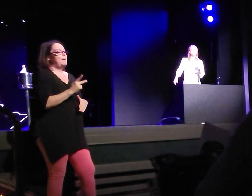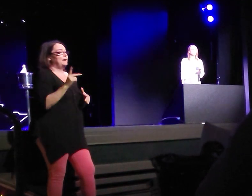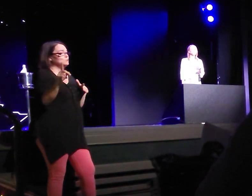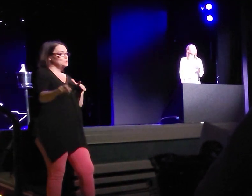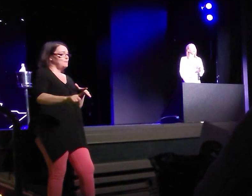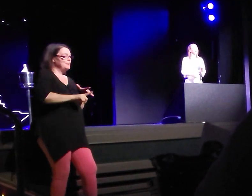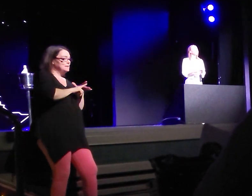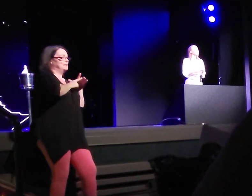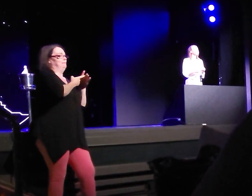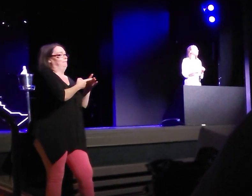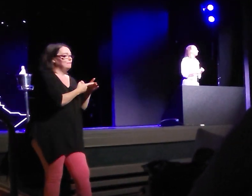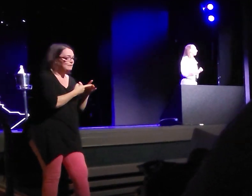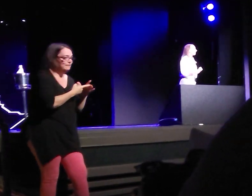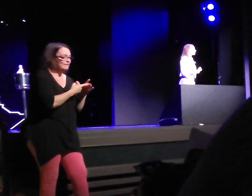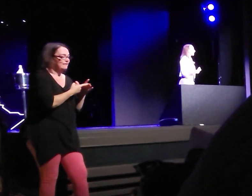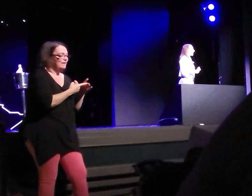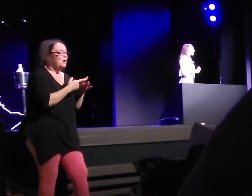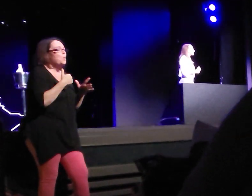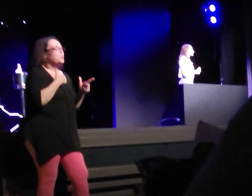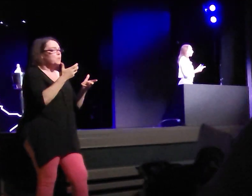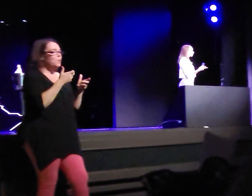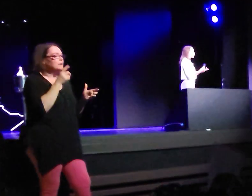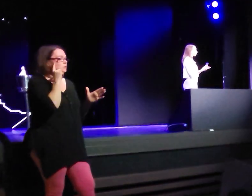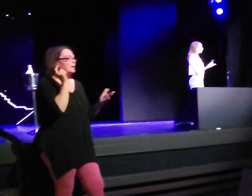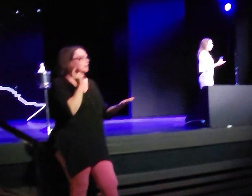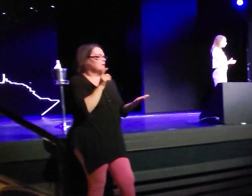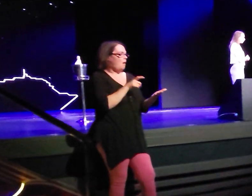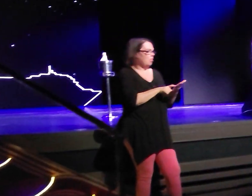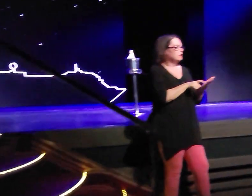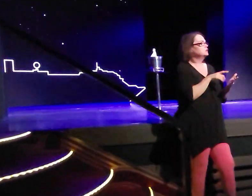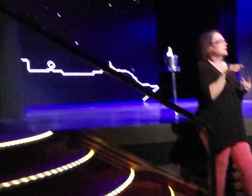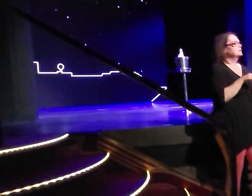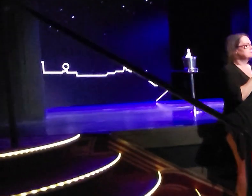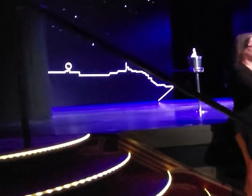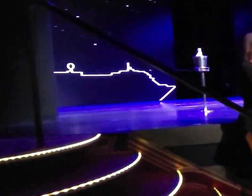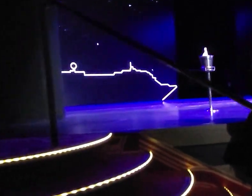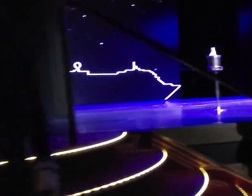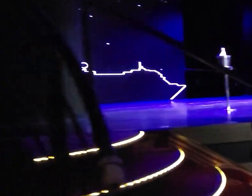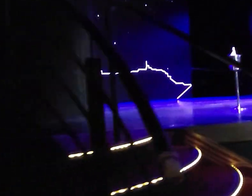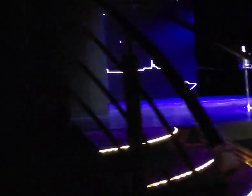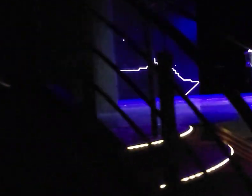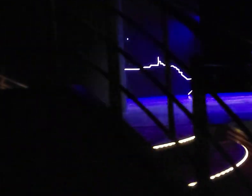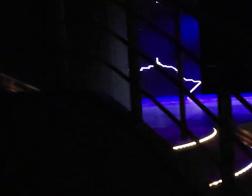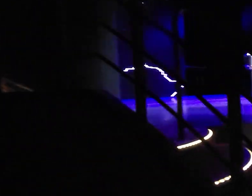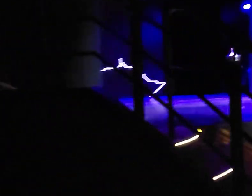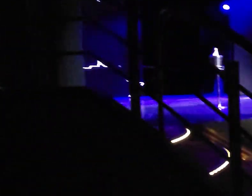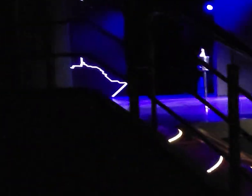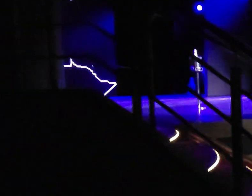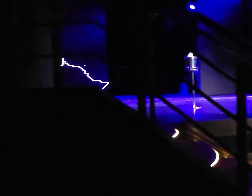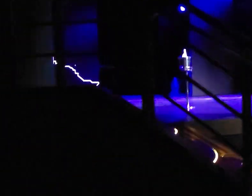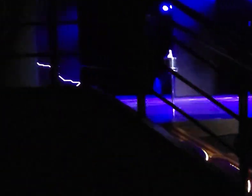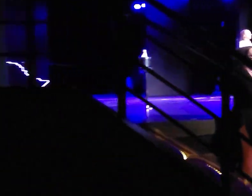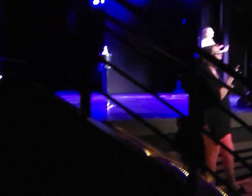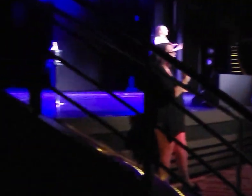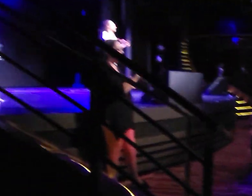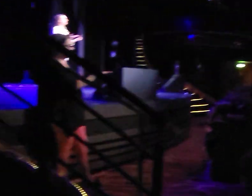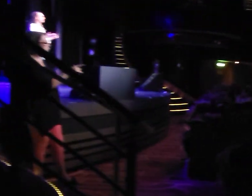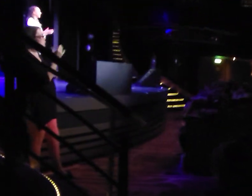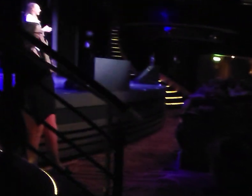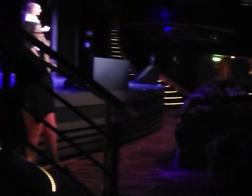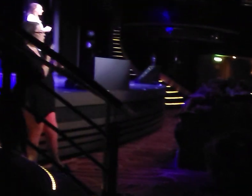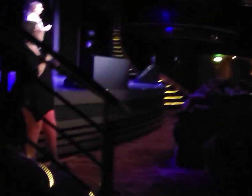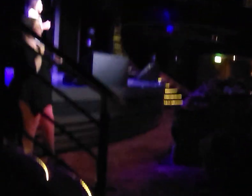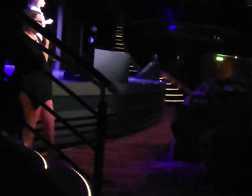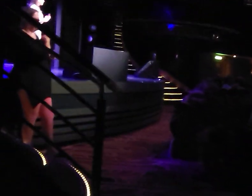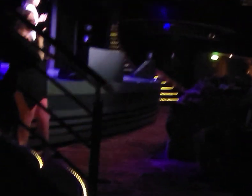with the bottle, and we want to acknowledge a special story this morning. Now, as you can tell from this